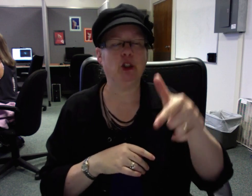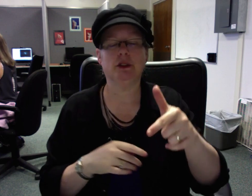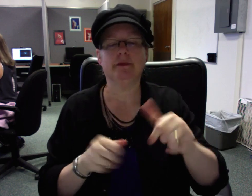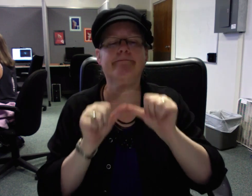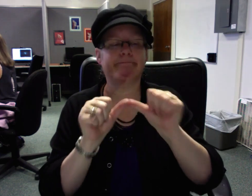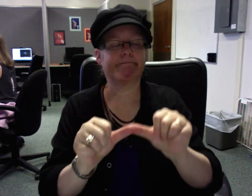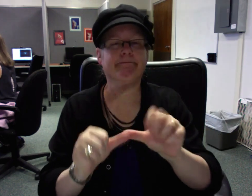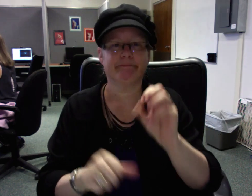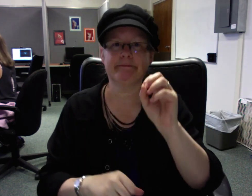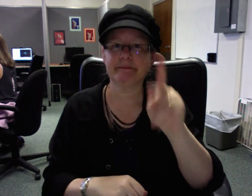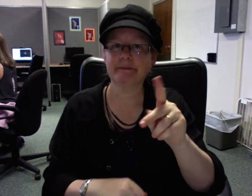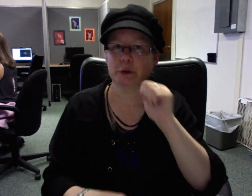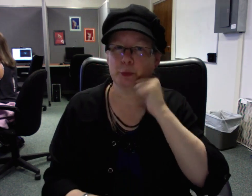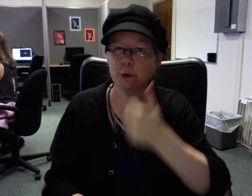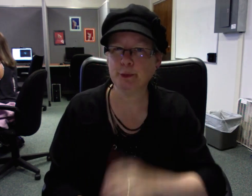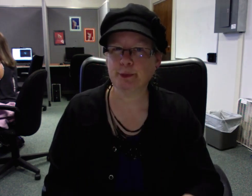3 inches thick.